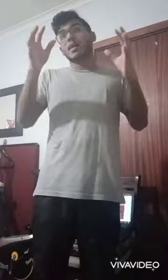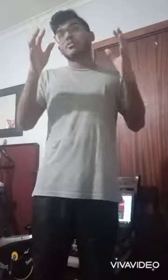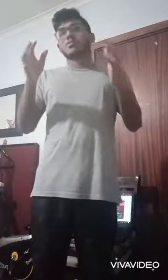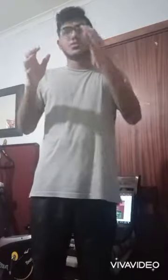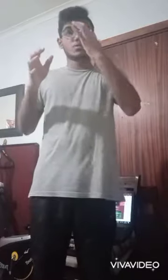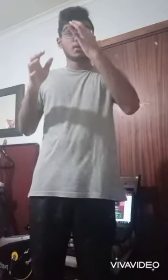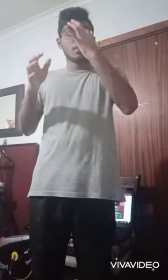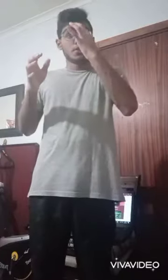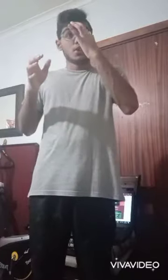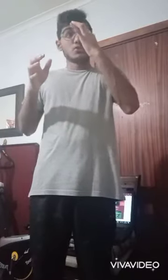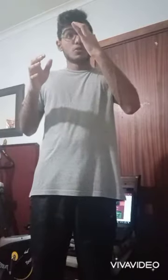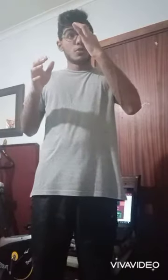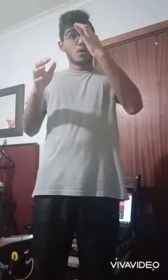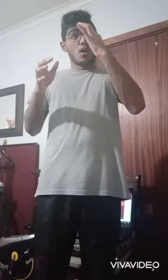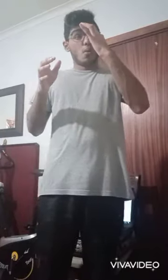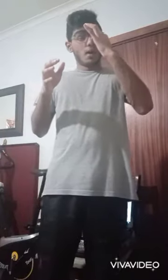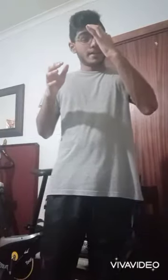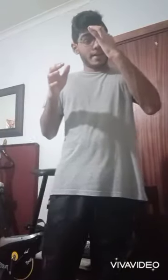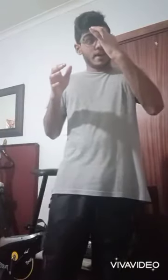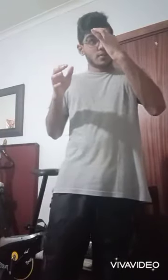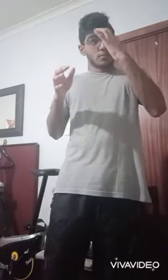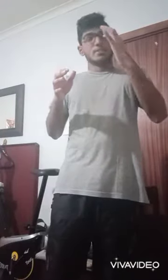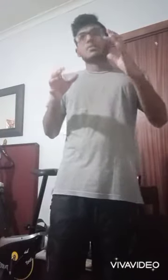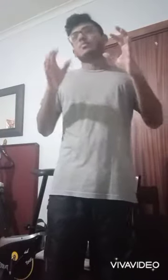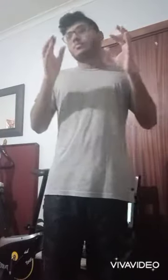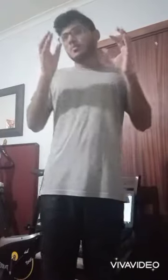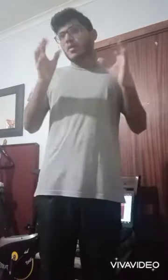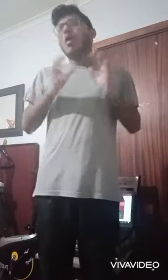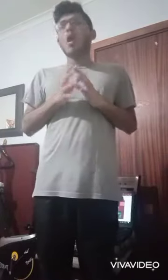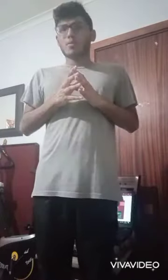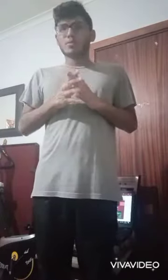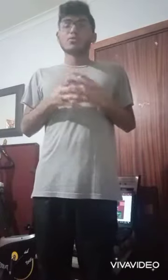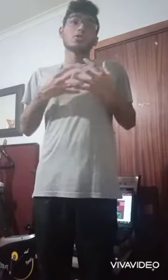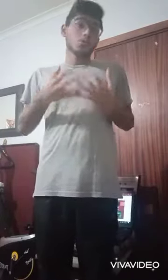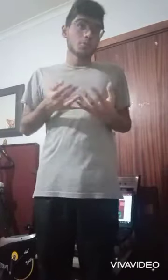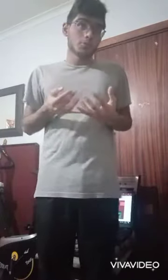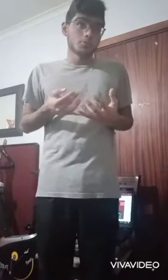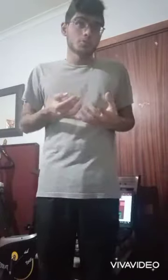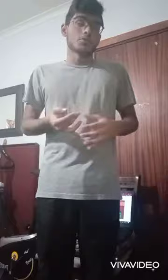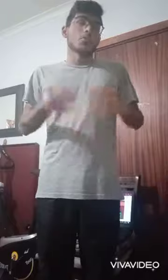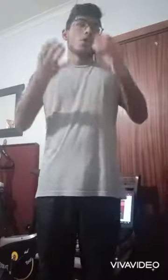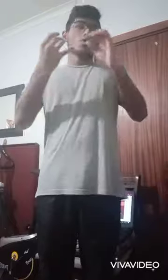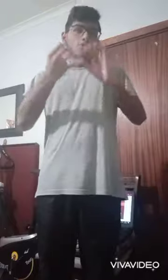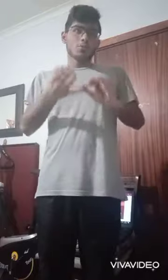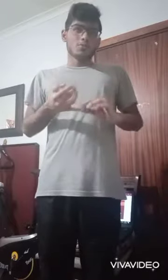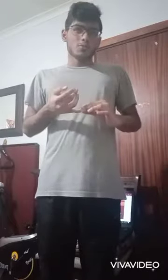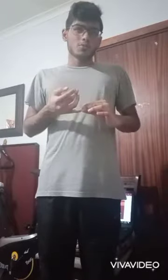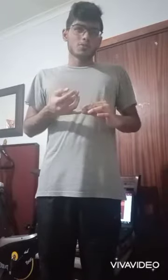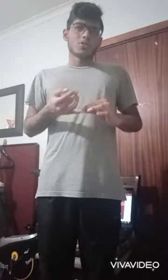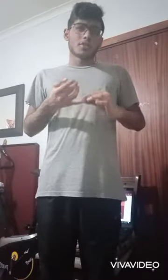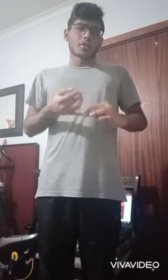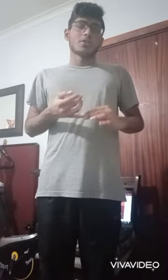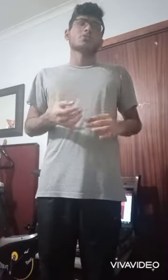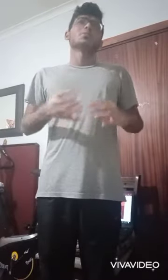becomes polluted. So what other means of pollution? Human pollution. Human pollution occurs when